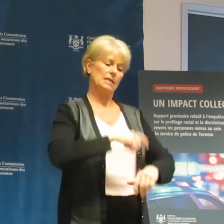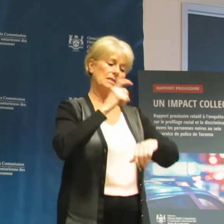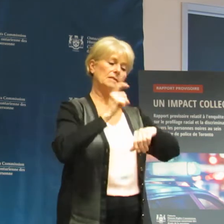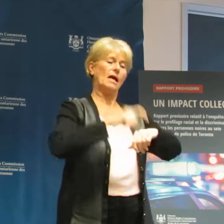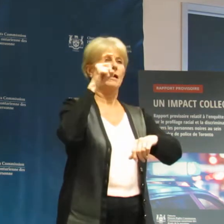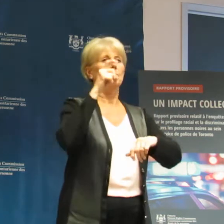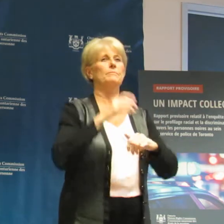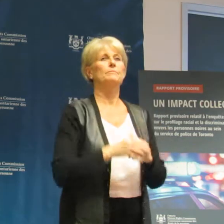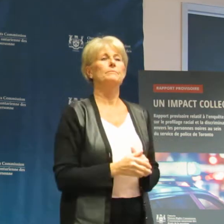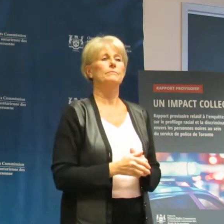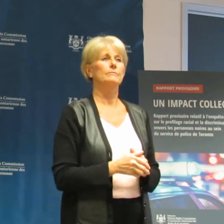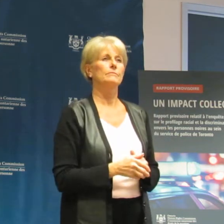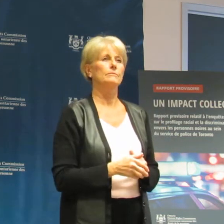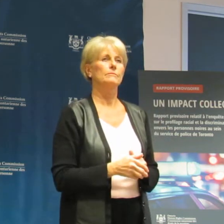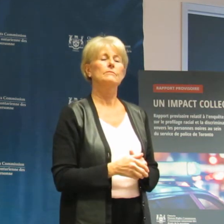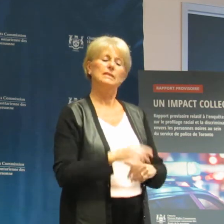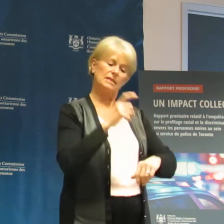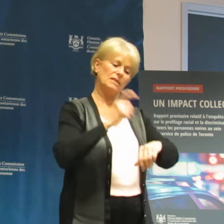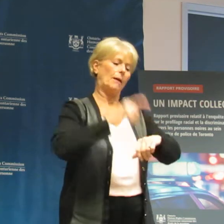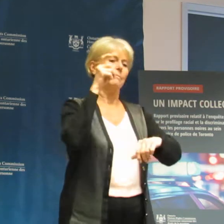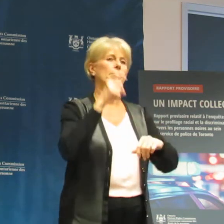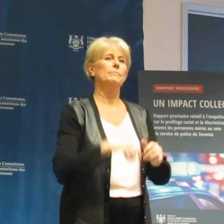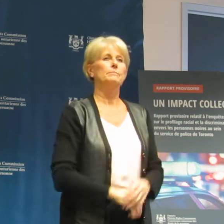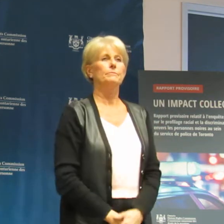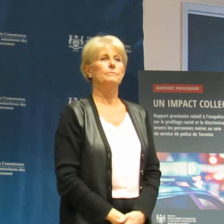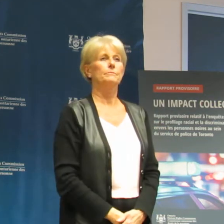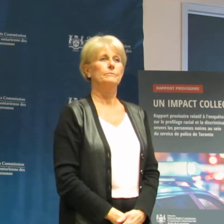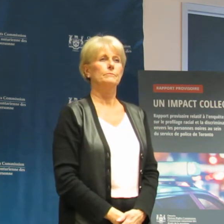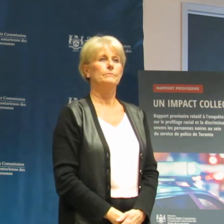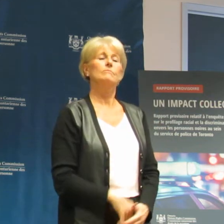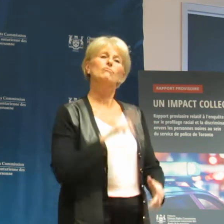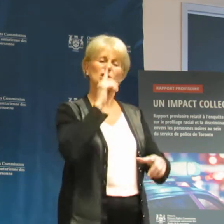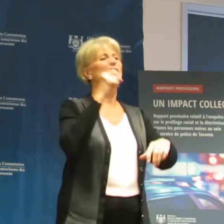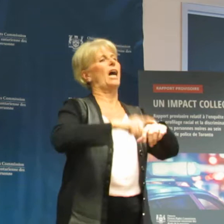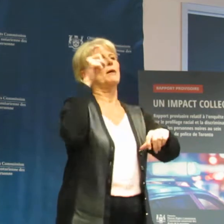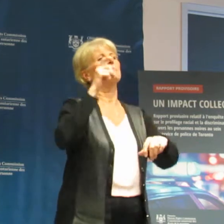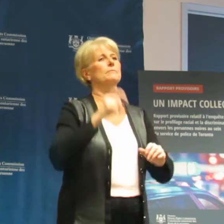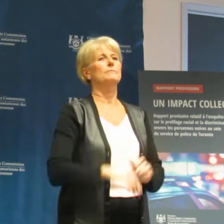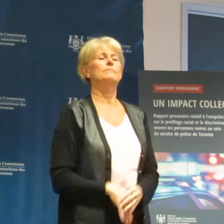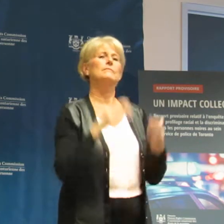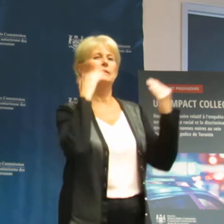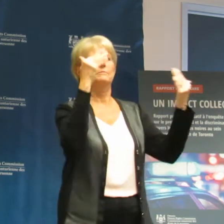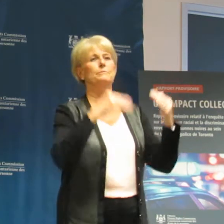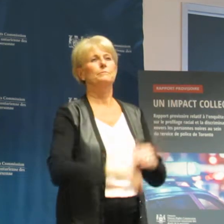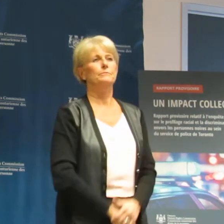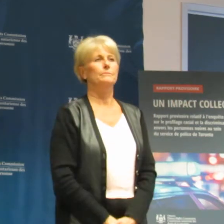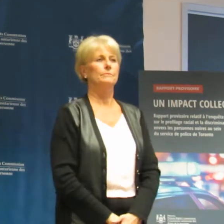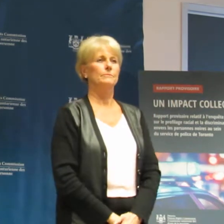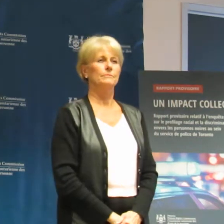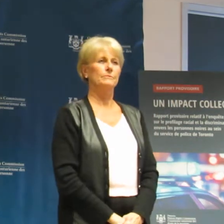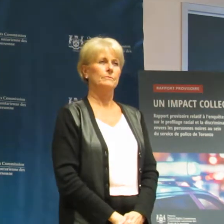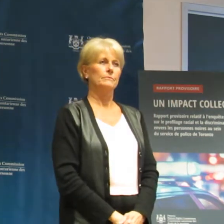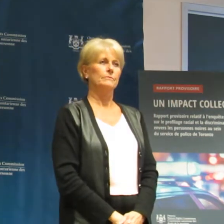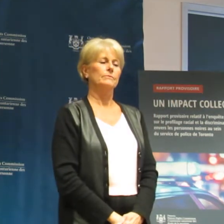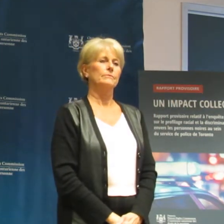time has come. It is time. It is time. Thank you. Yes.